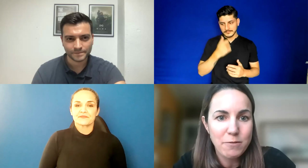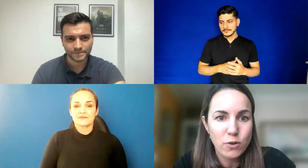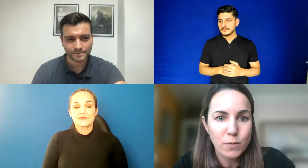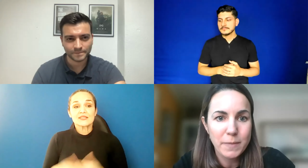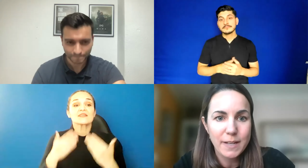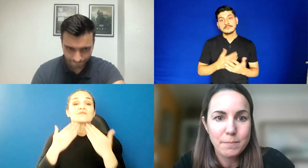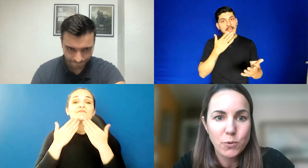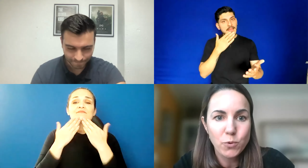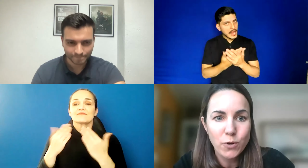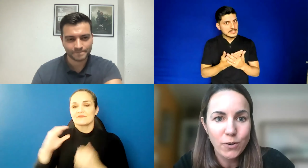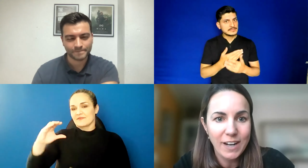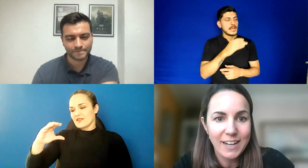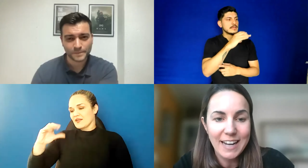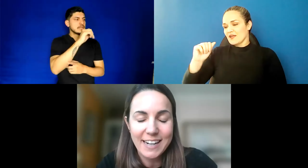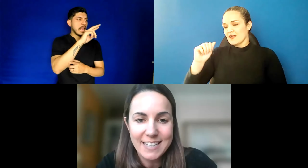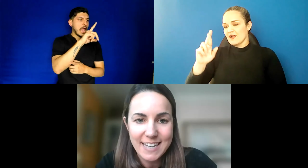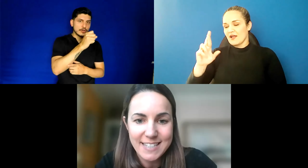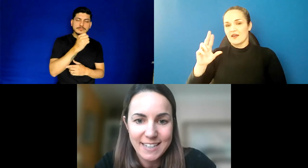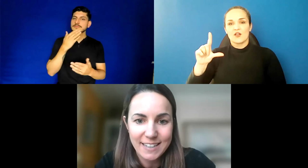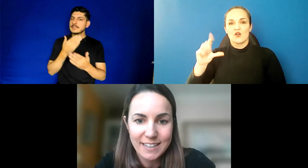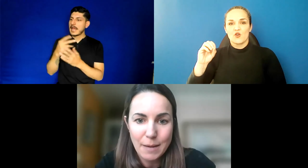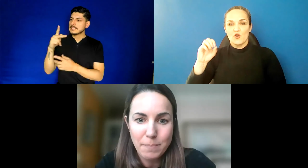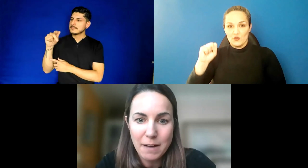you, Carlos. Thank you, Pablo.